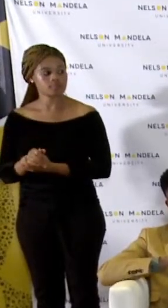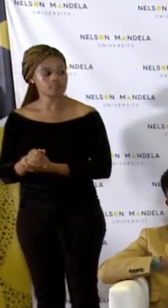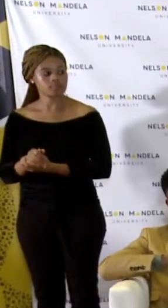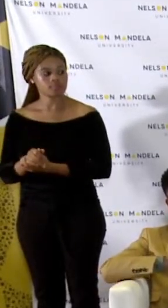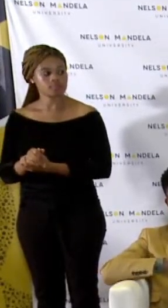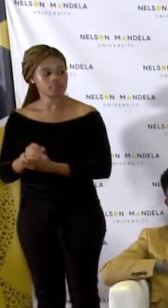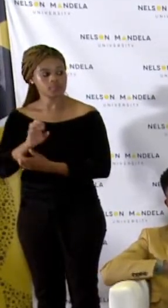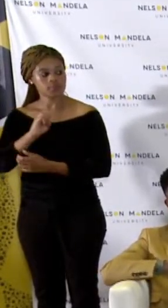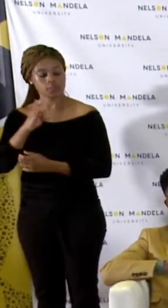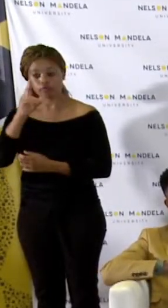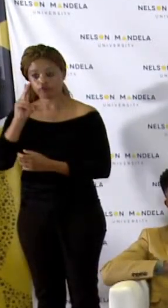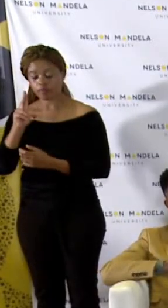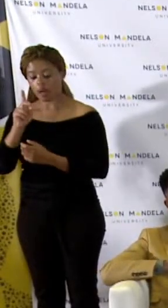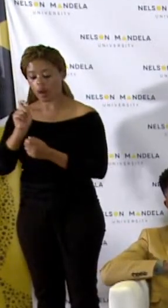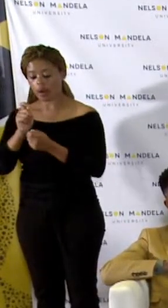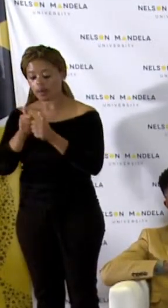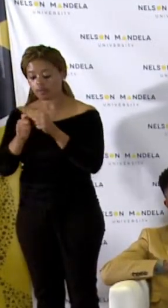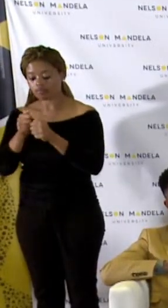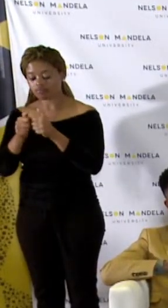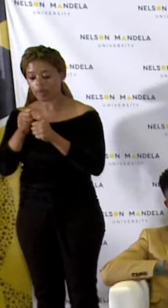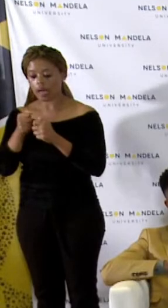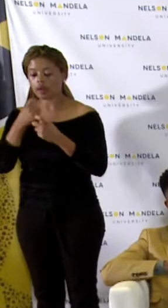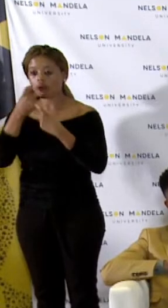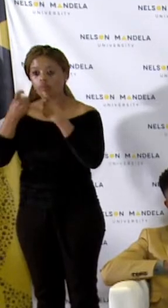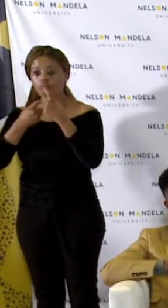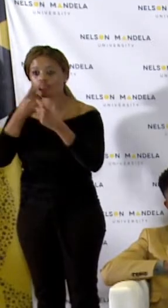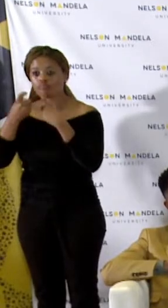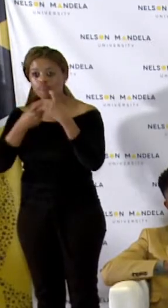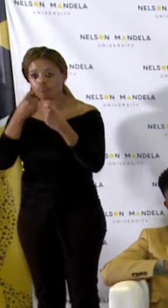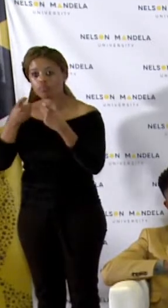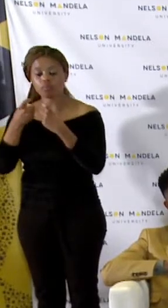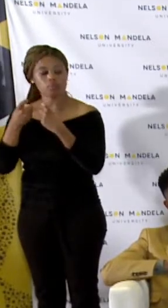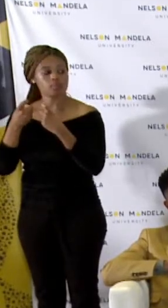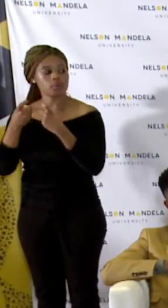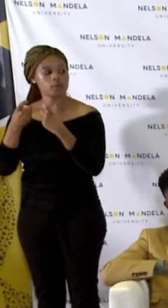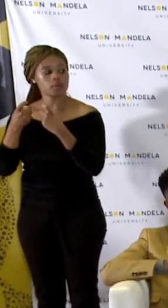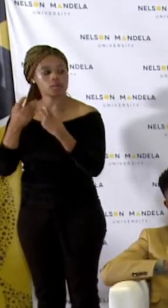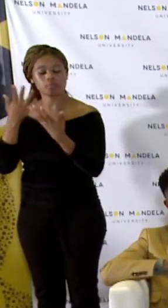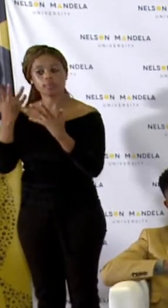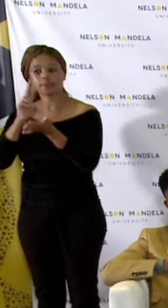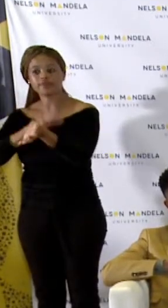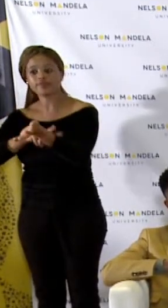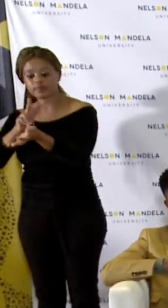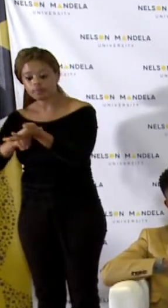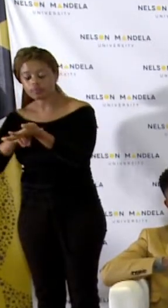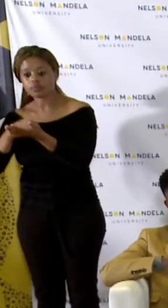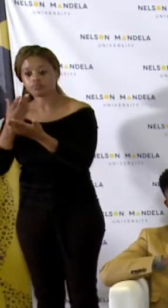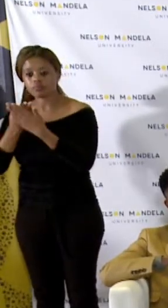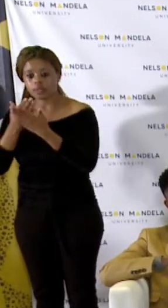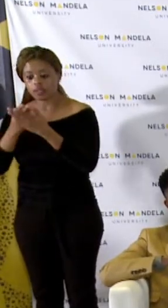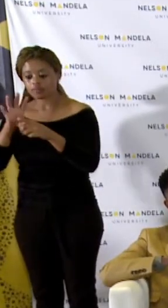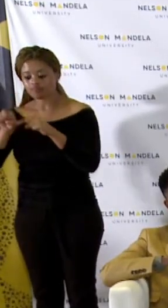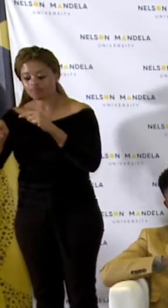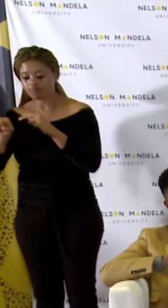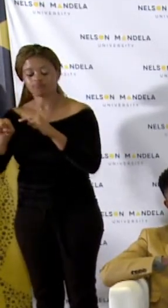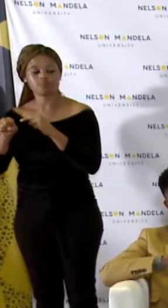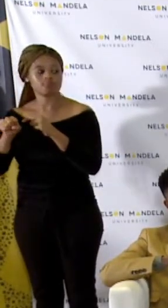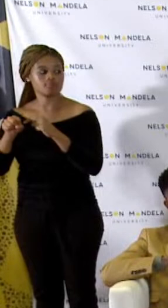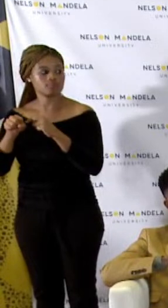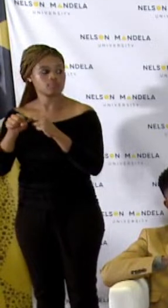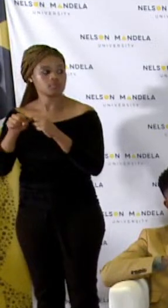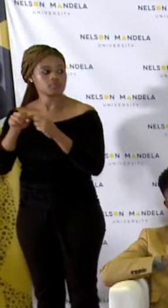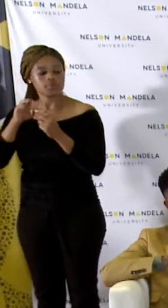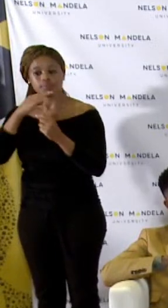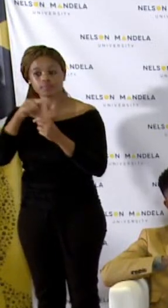If somebody writes through a complaint in Gqeberha, would you be able to be taken on? And